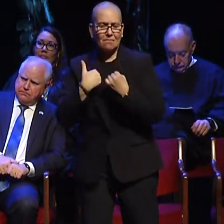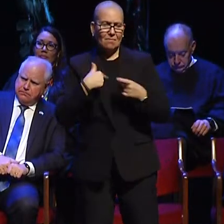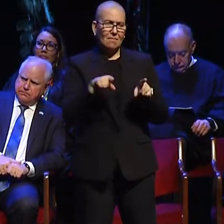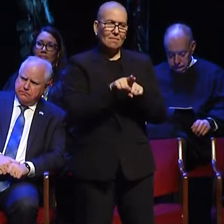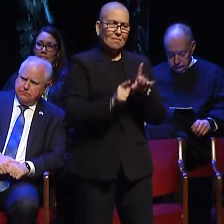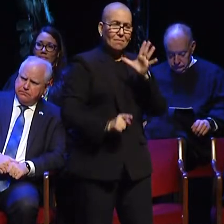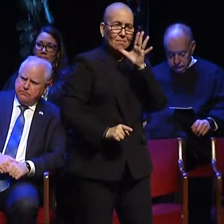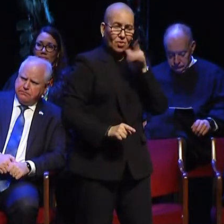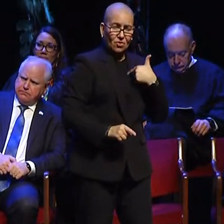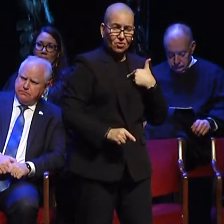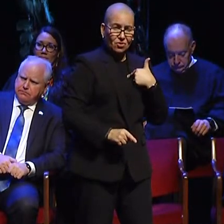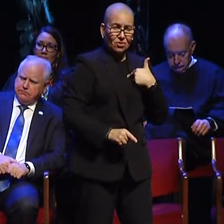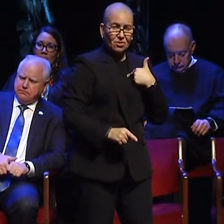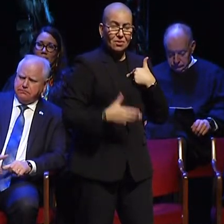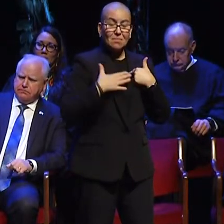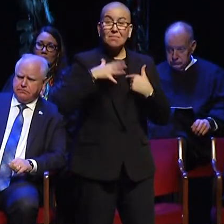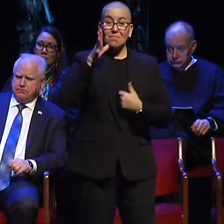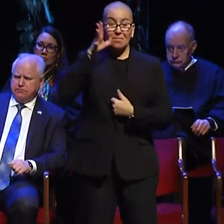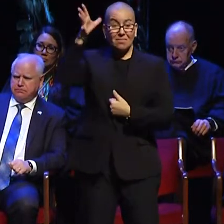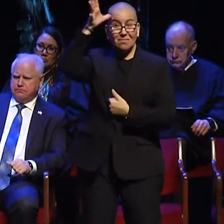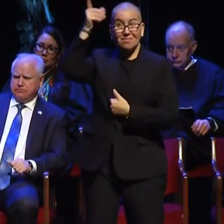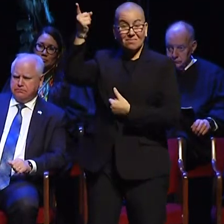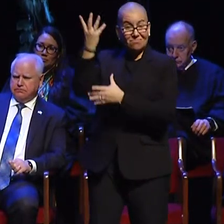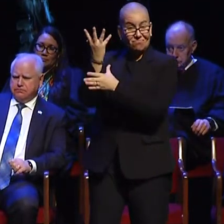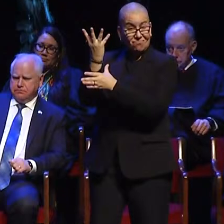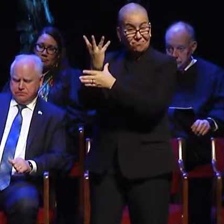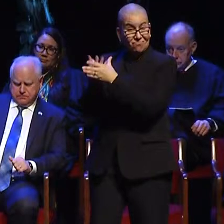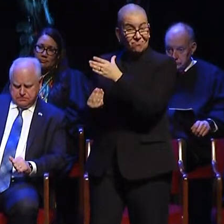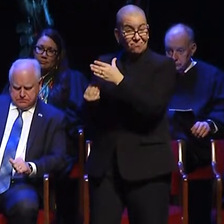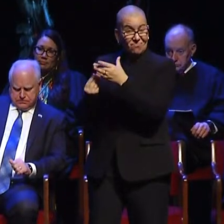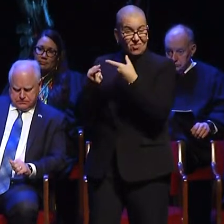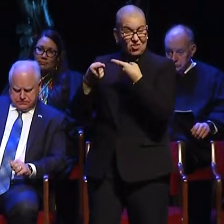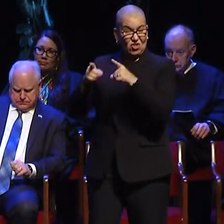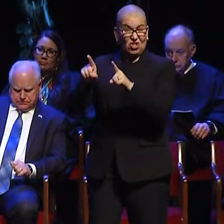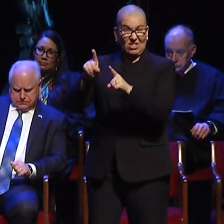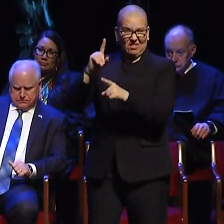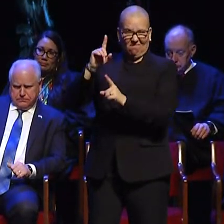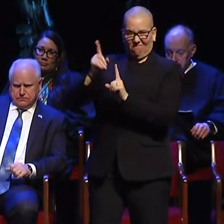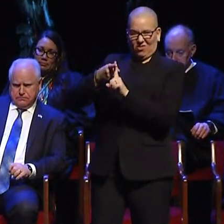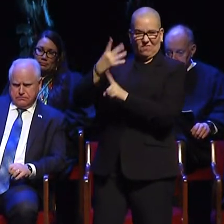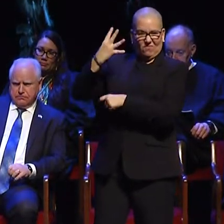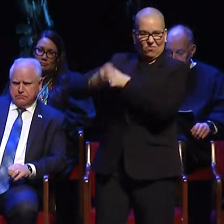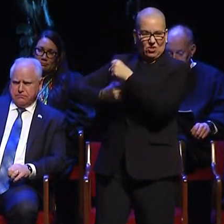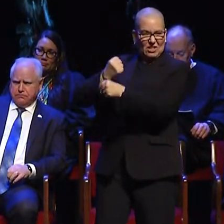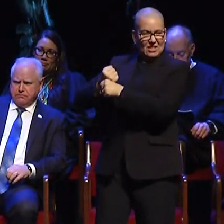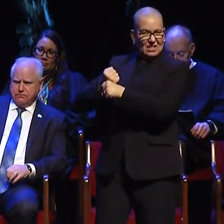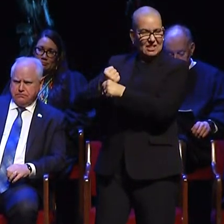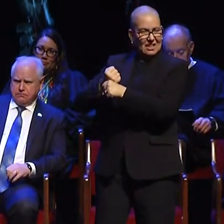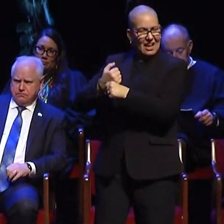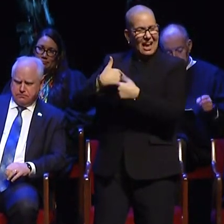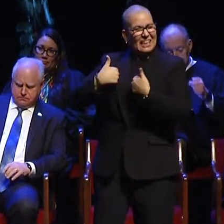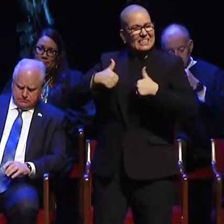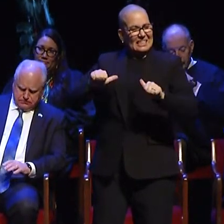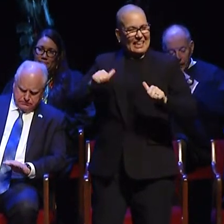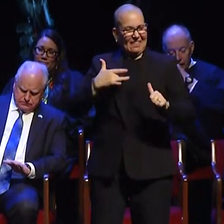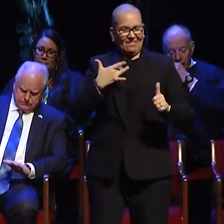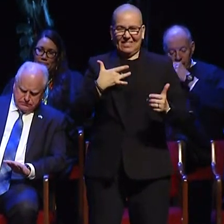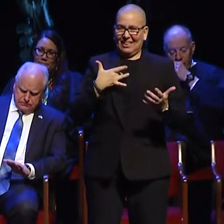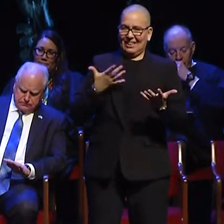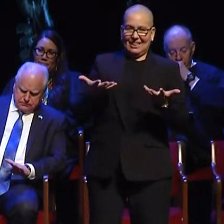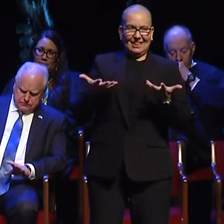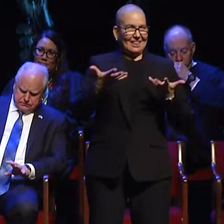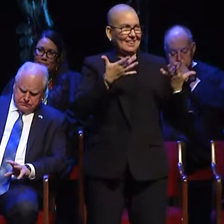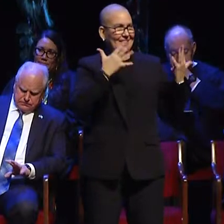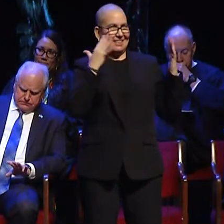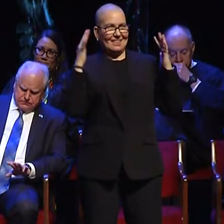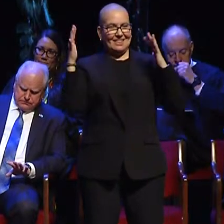My mom and dad both died during our first term, but I can feel them every day.